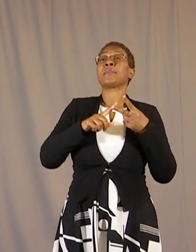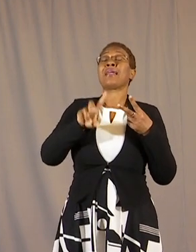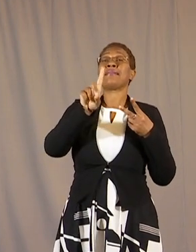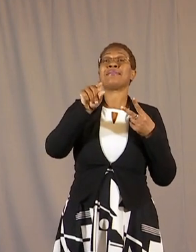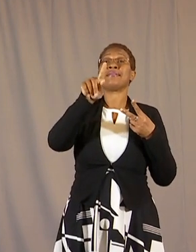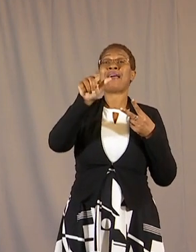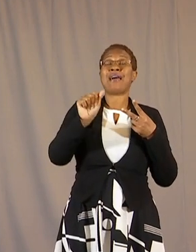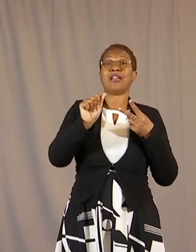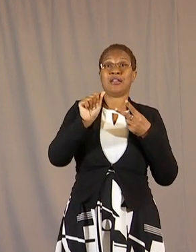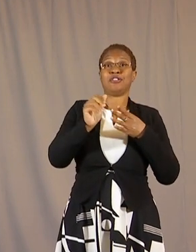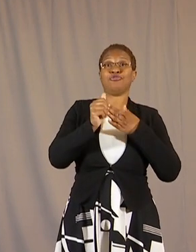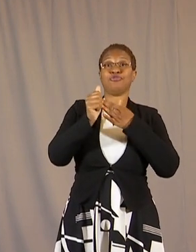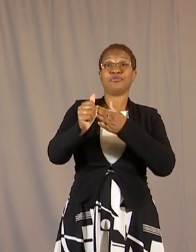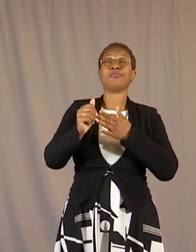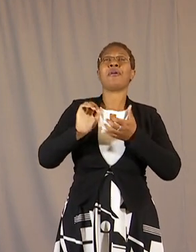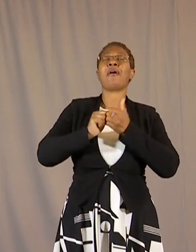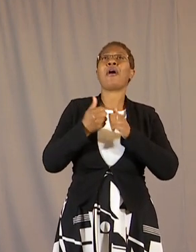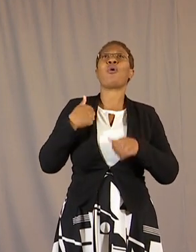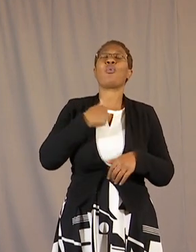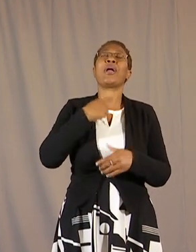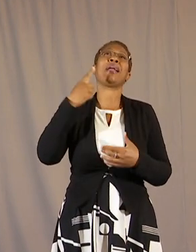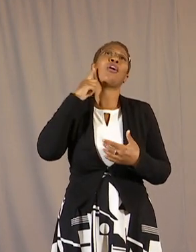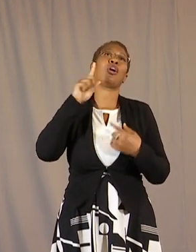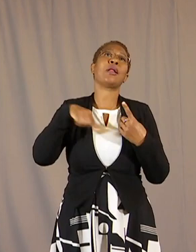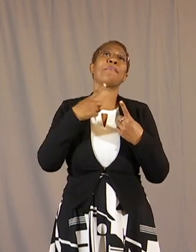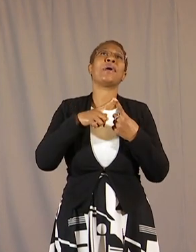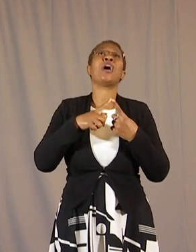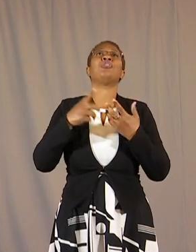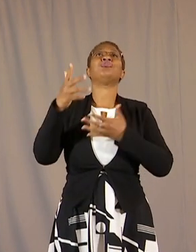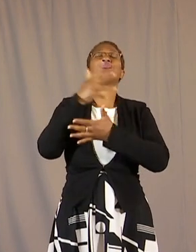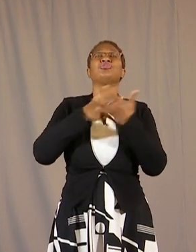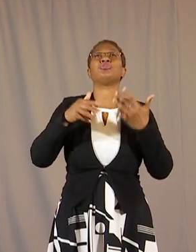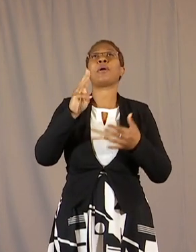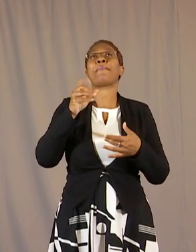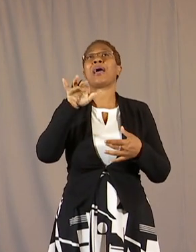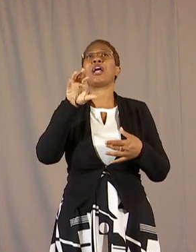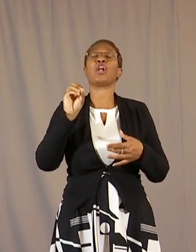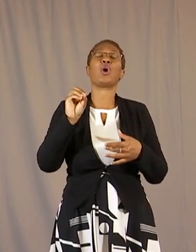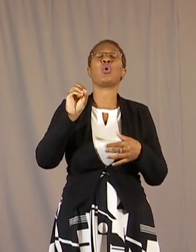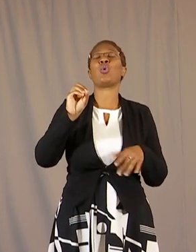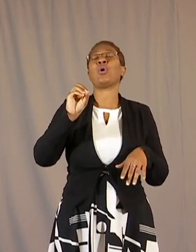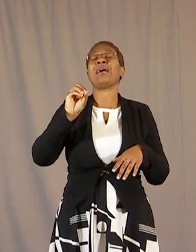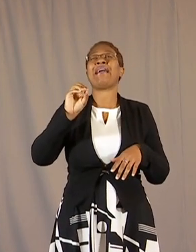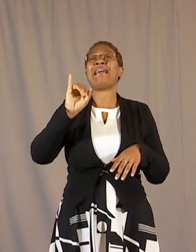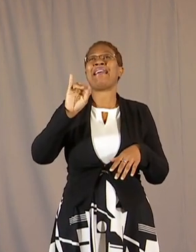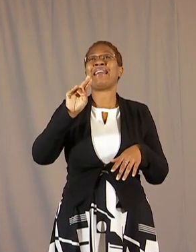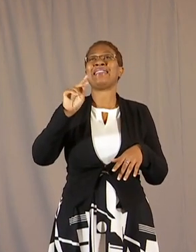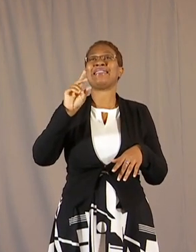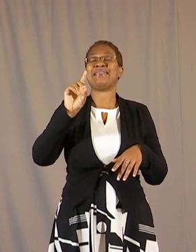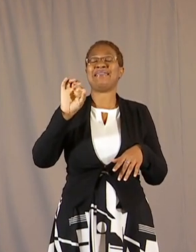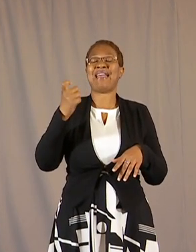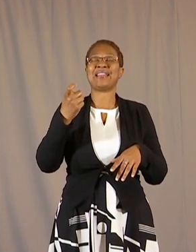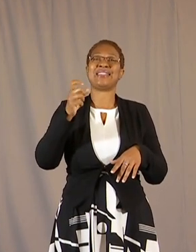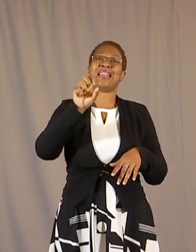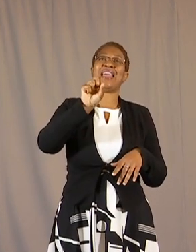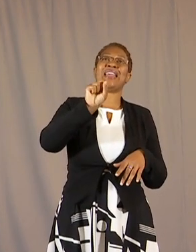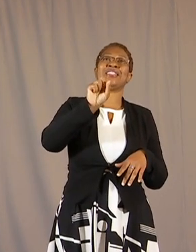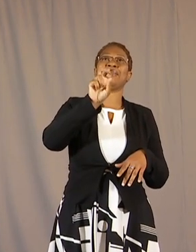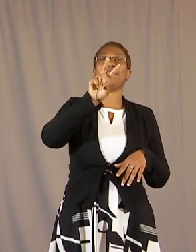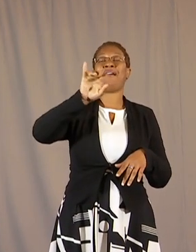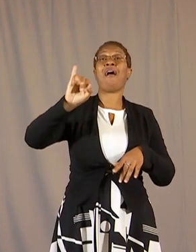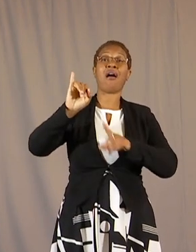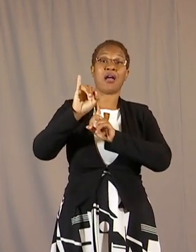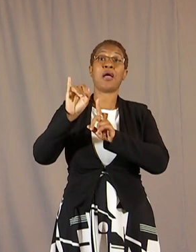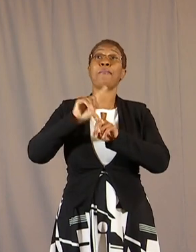about social vulnerability index. You know, everybody learned SVI, and what was SVI? But CDC had